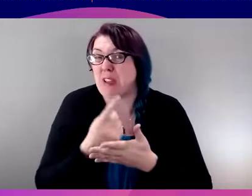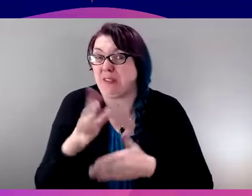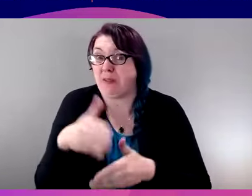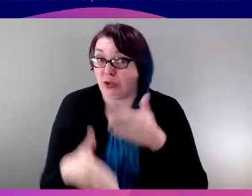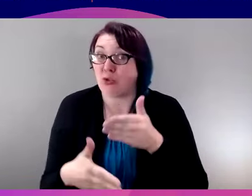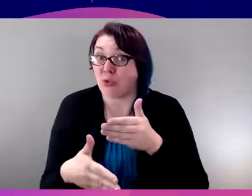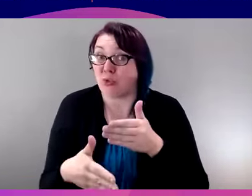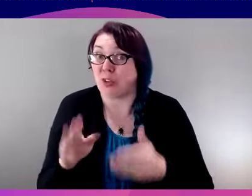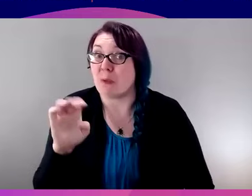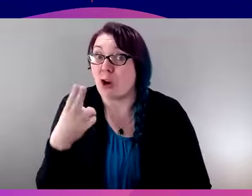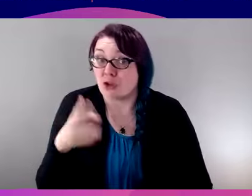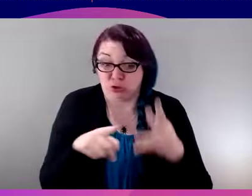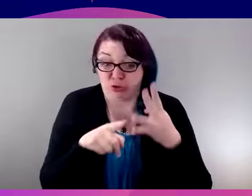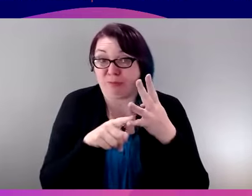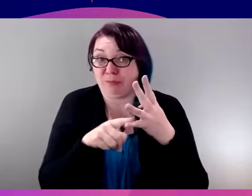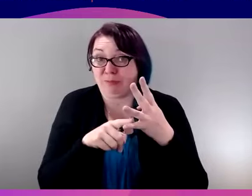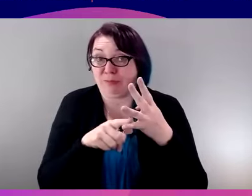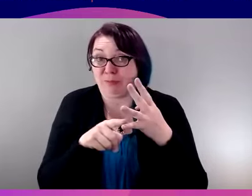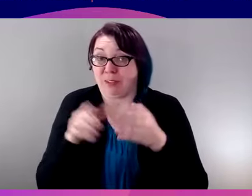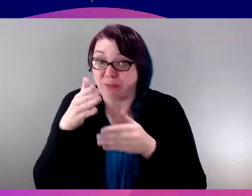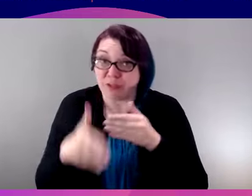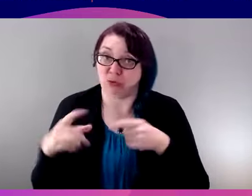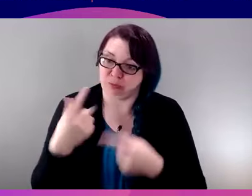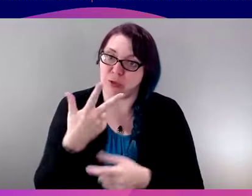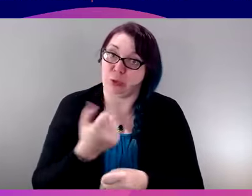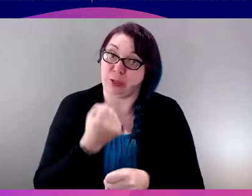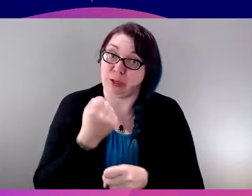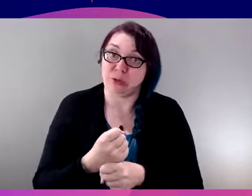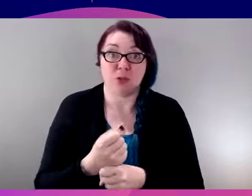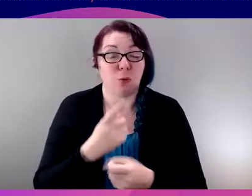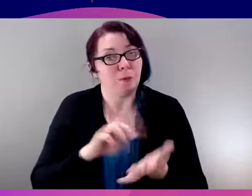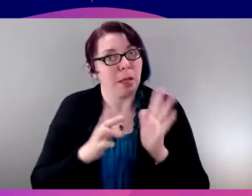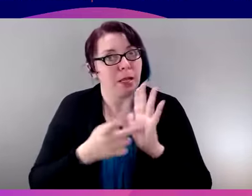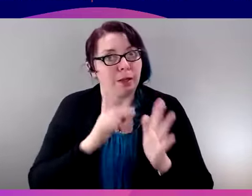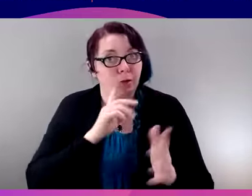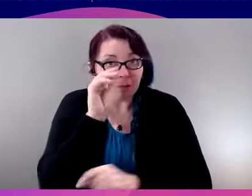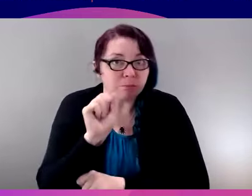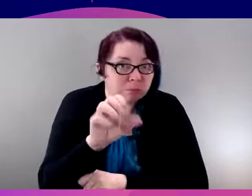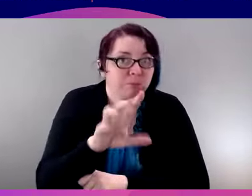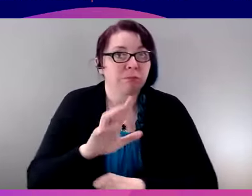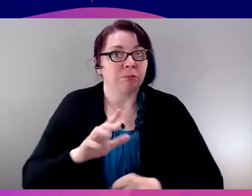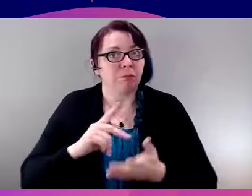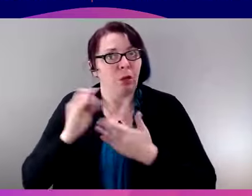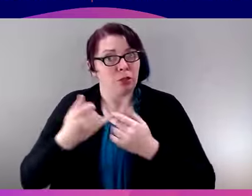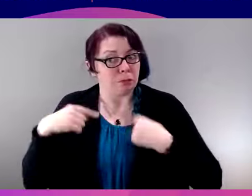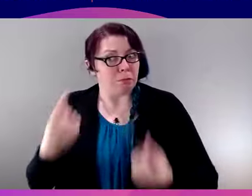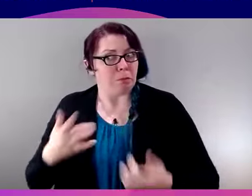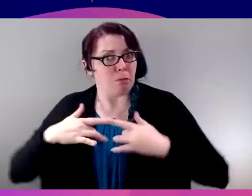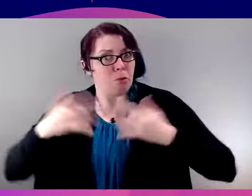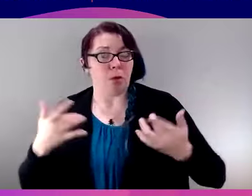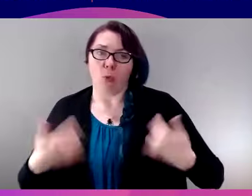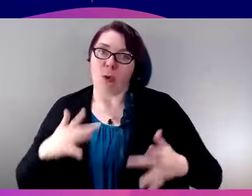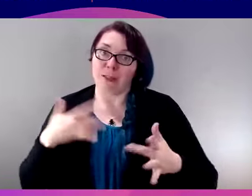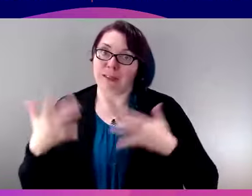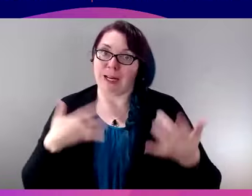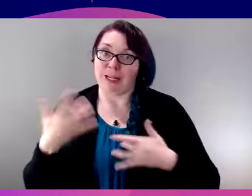of March, so it's a very exciting time for us to be able to share the products of this work with you all today. I want to